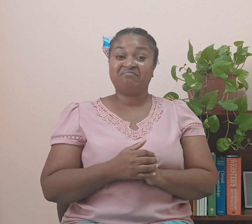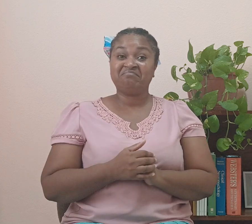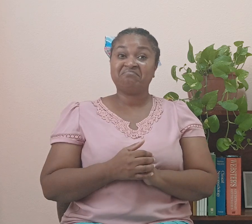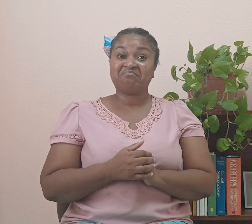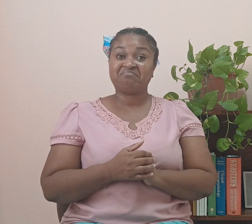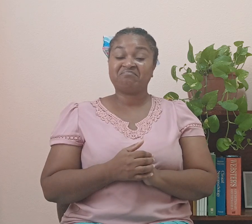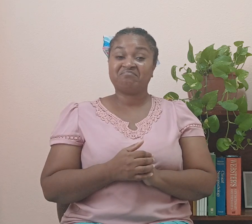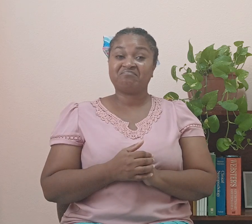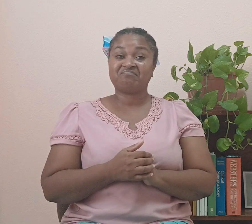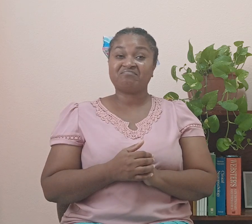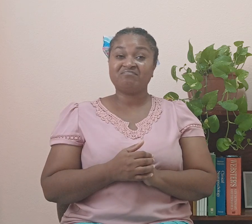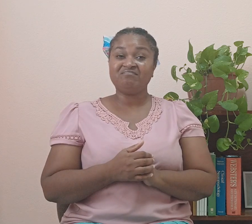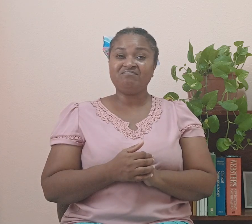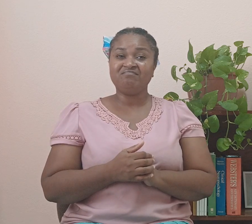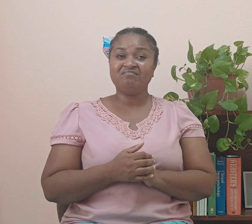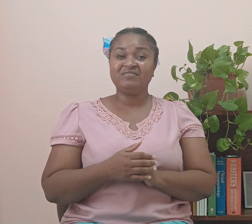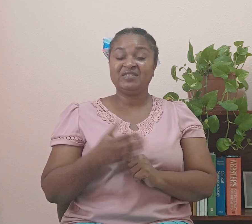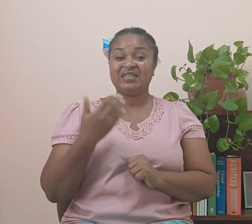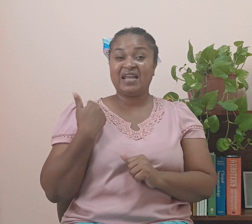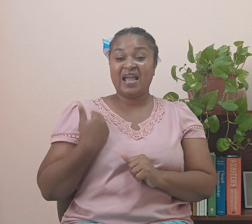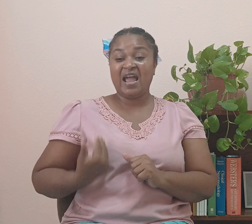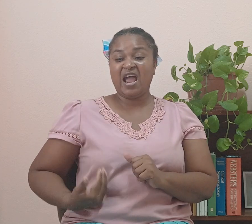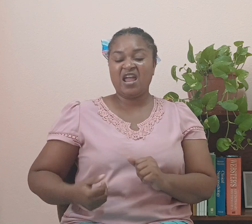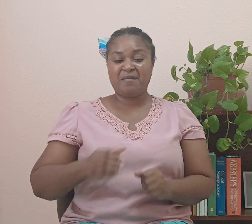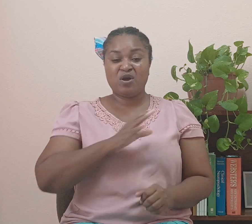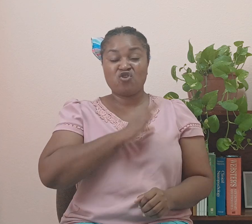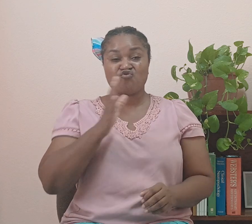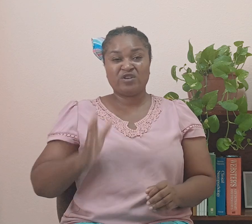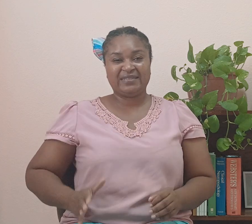I am a Christian soldier.